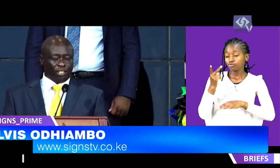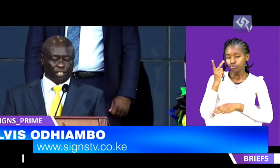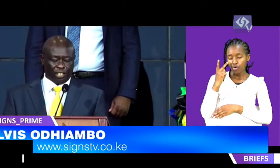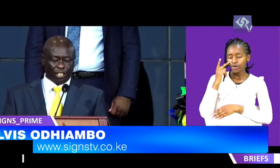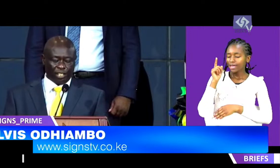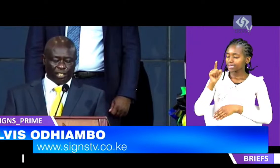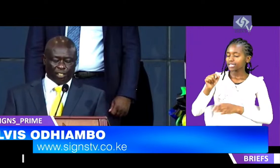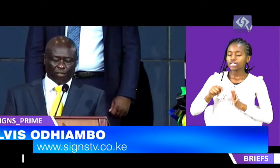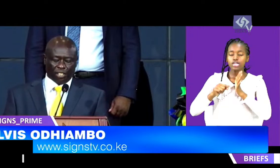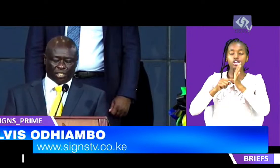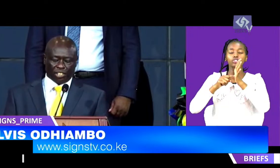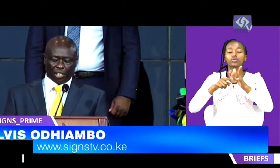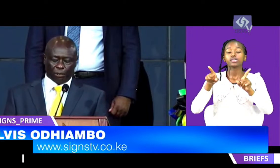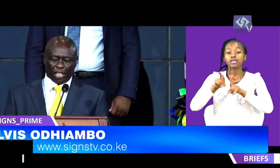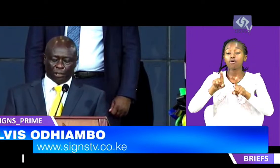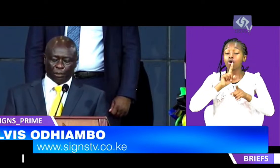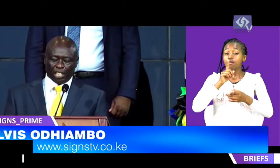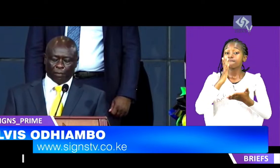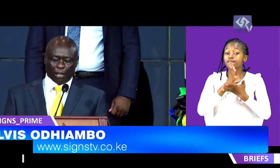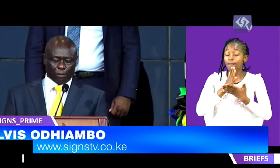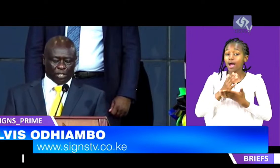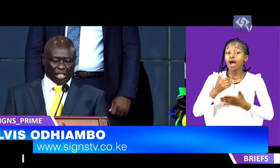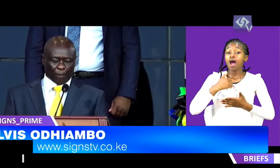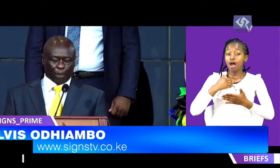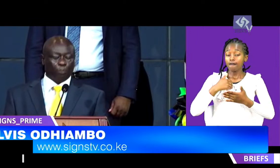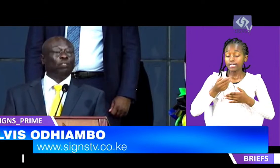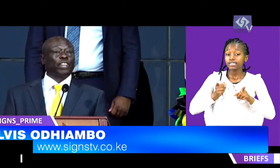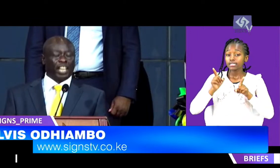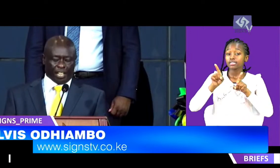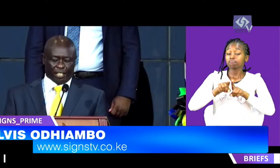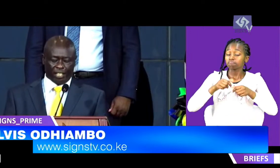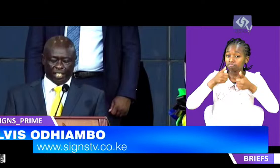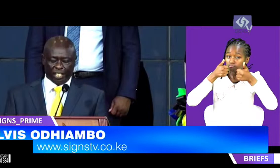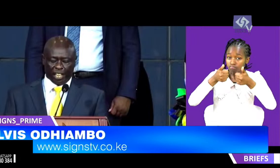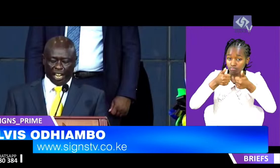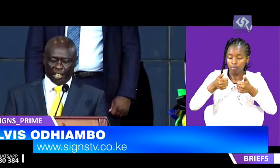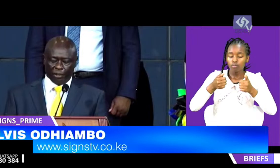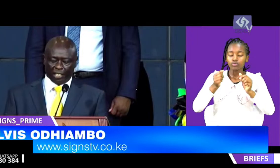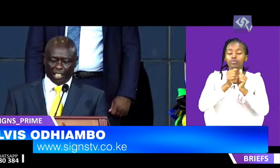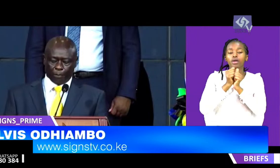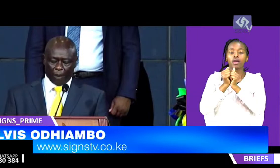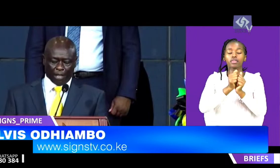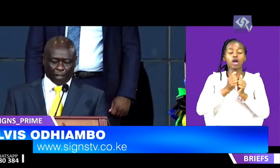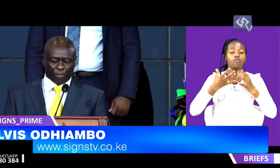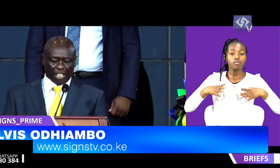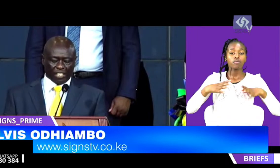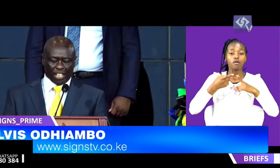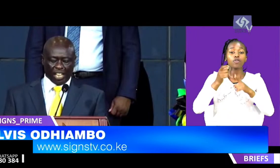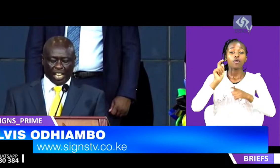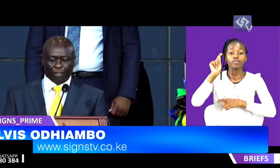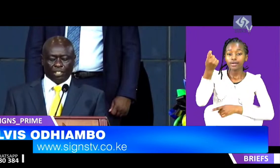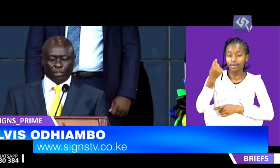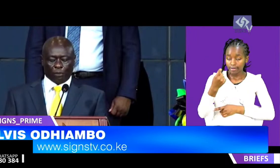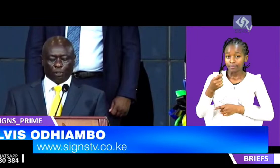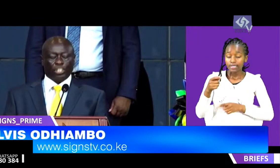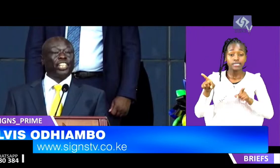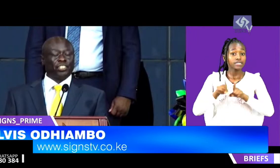confirmation of the sisterhood and good neighborhood that the people of Kenya and the United Republic of Tanzania have enjoyed for